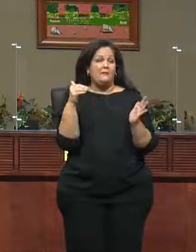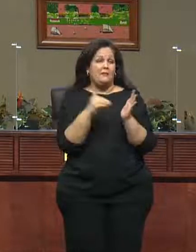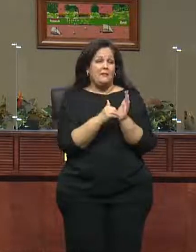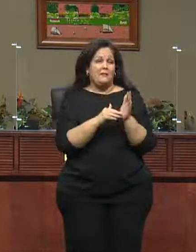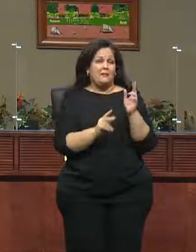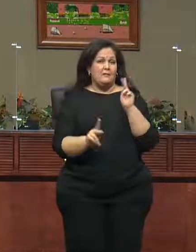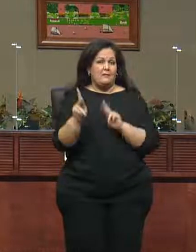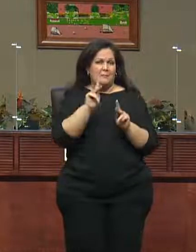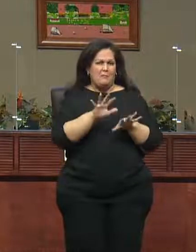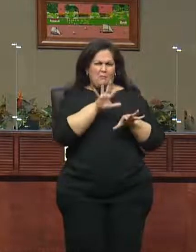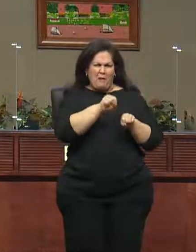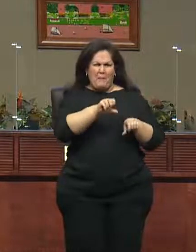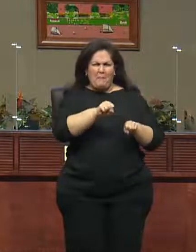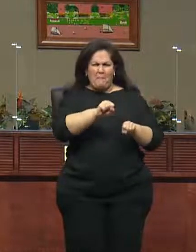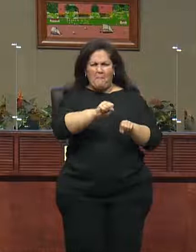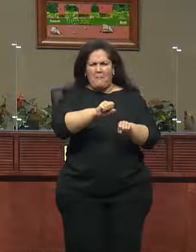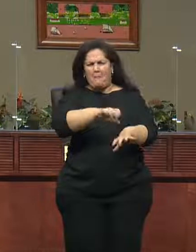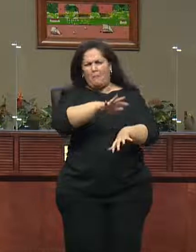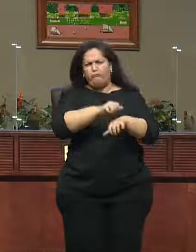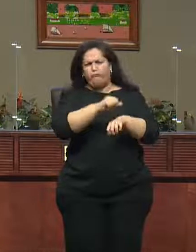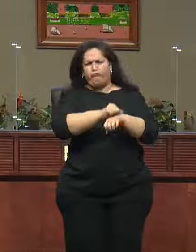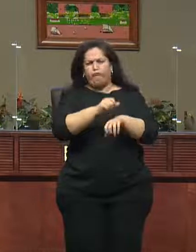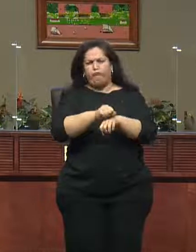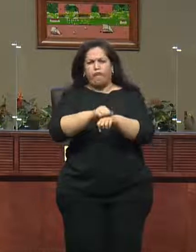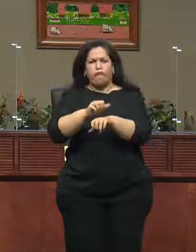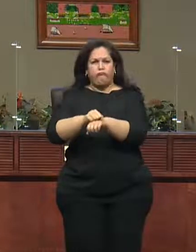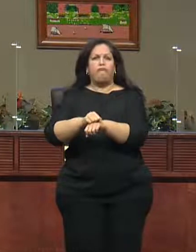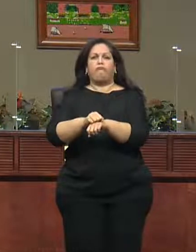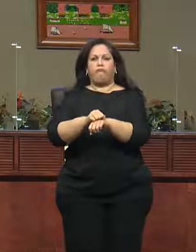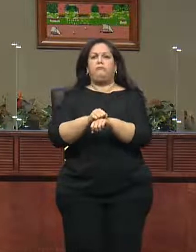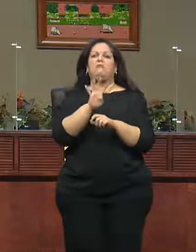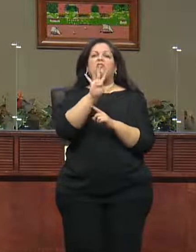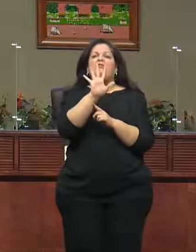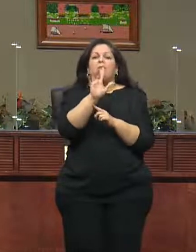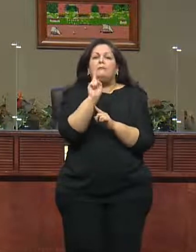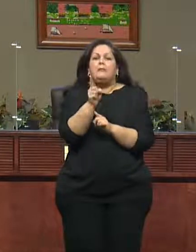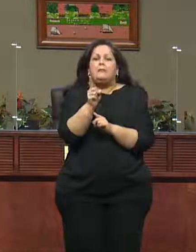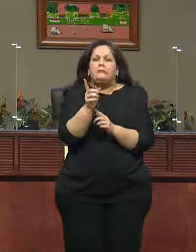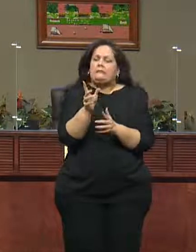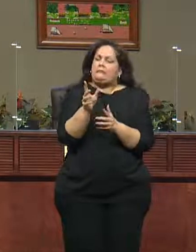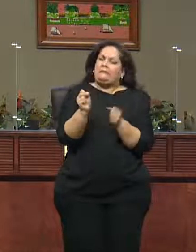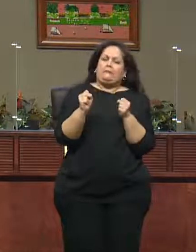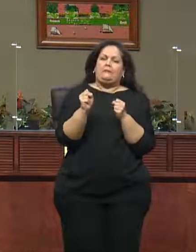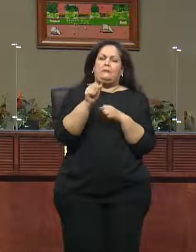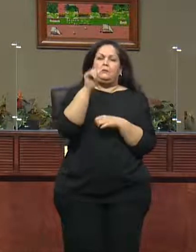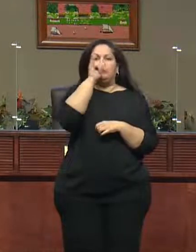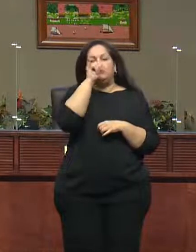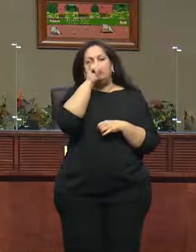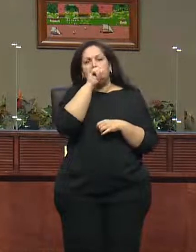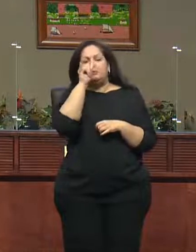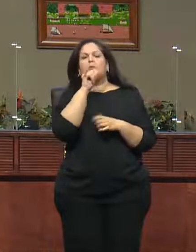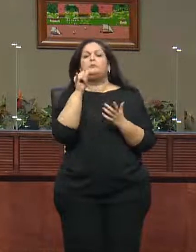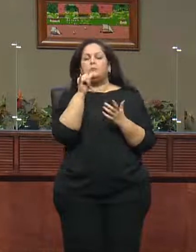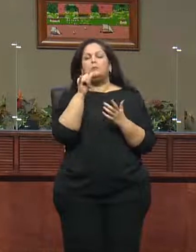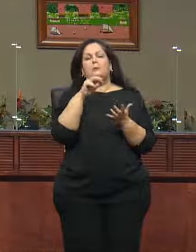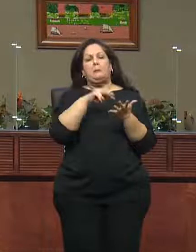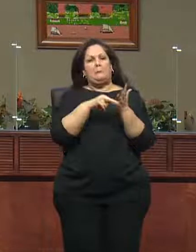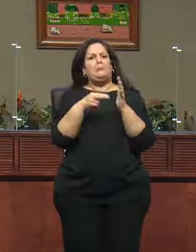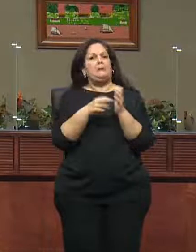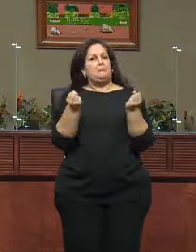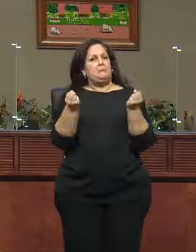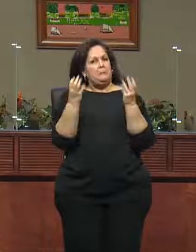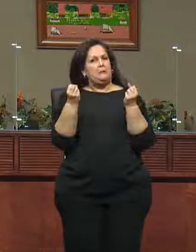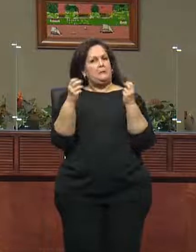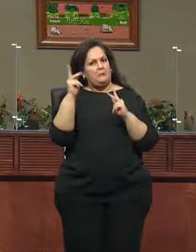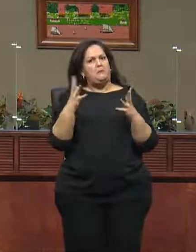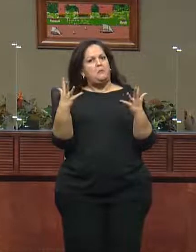to be precise, appointments were booked, 45 minutes. So the demand certainly is significant here within